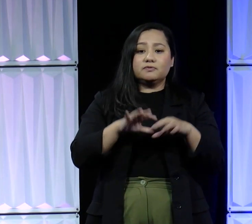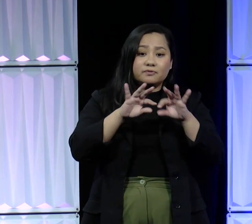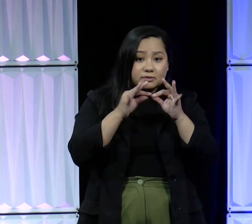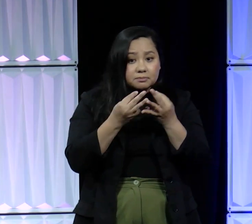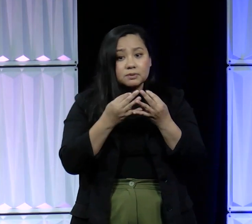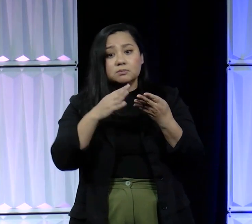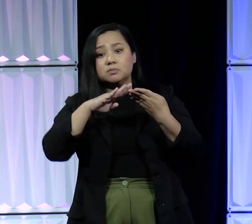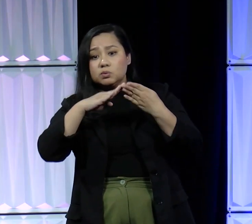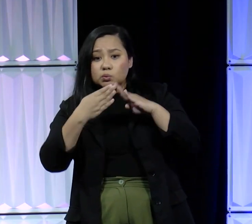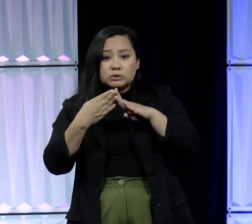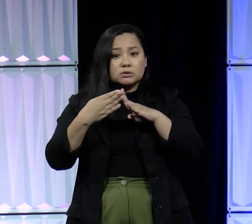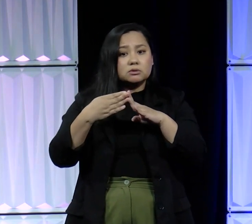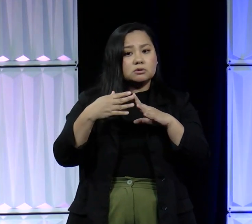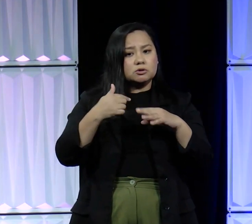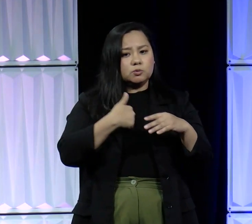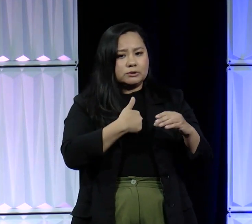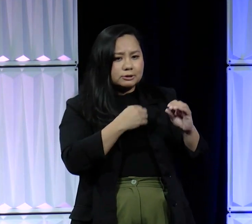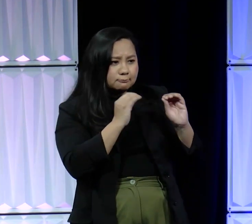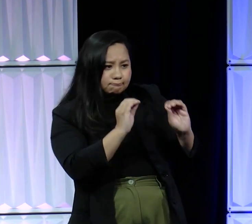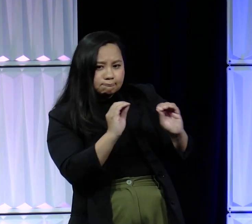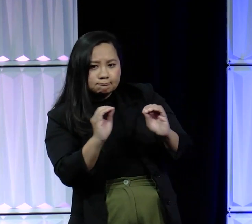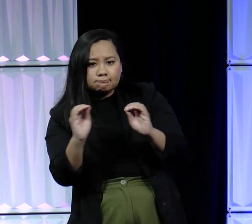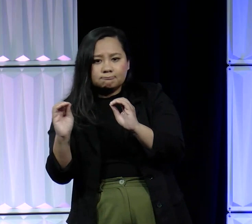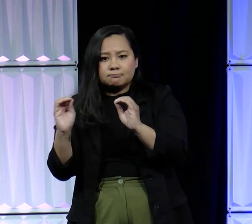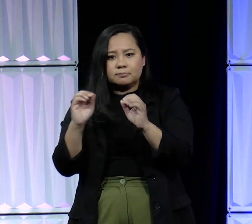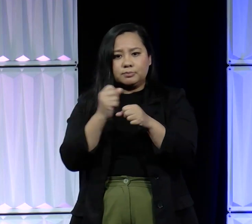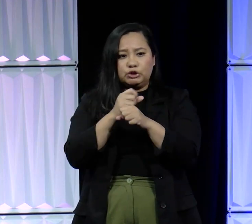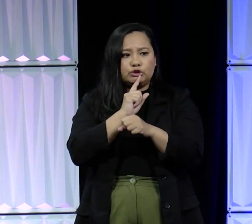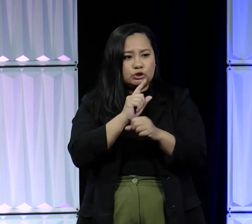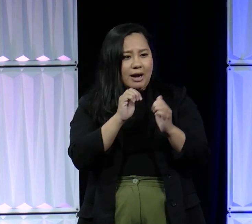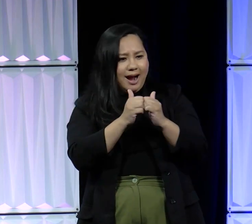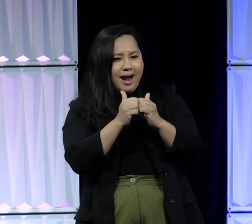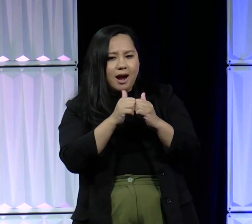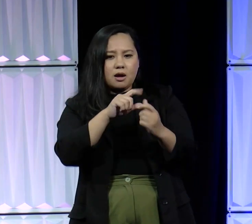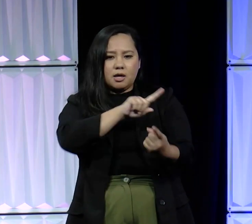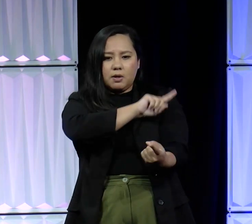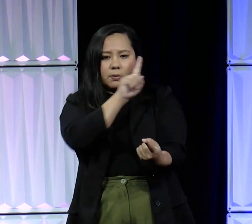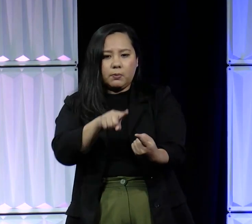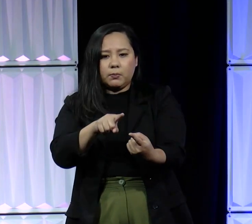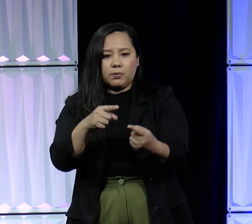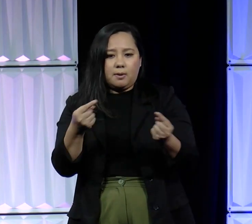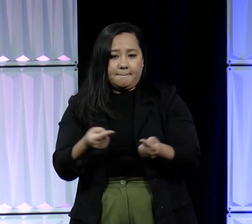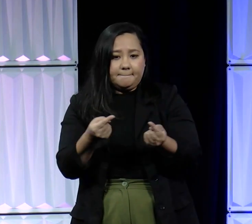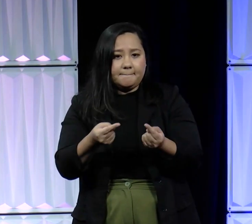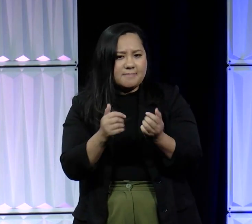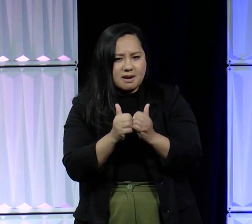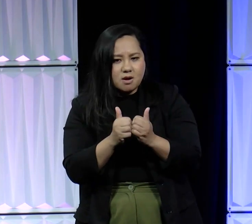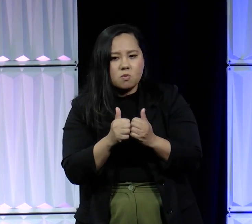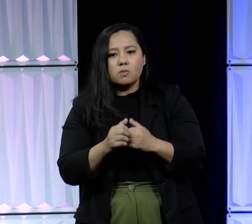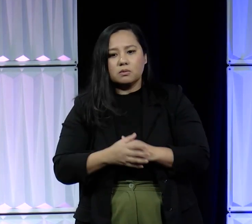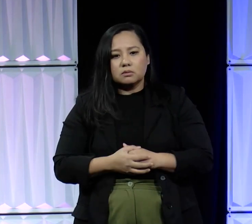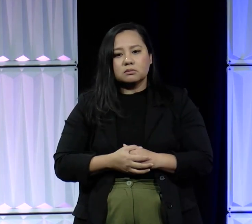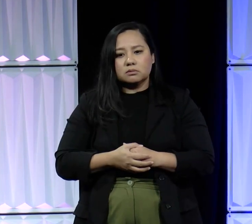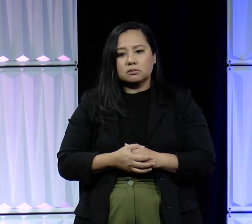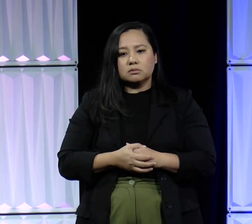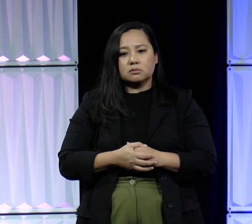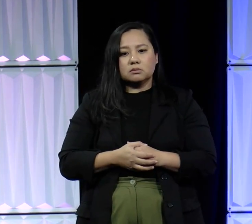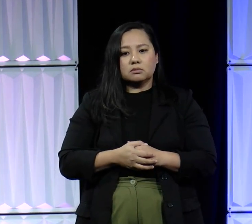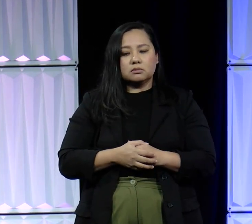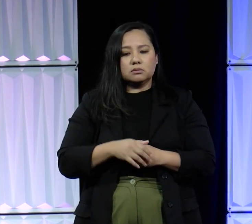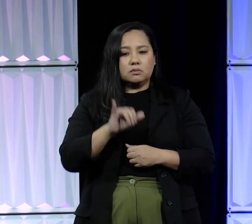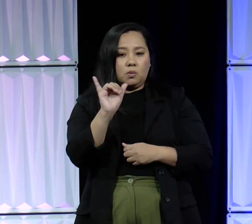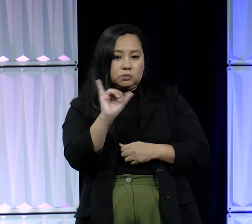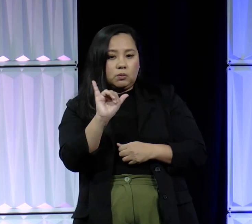the context so that harm is less likely to happen. It's happening. These are also the underlying principles